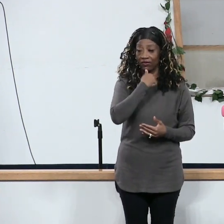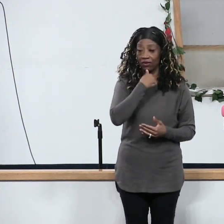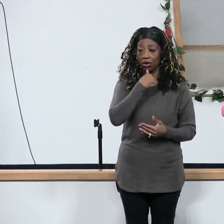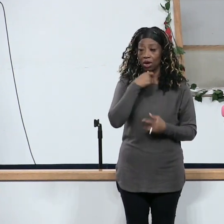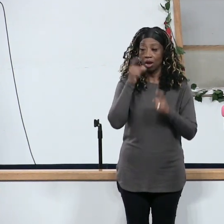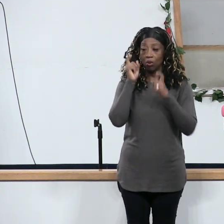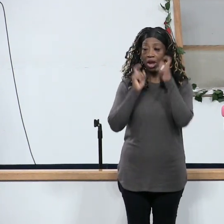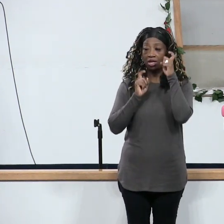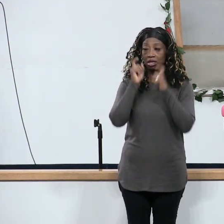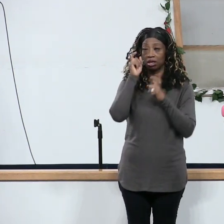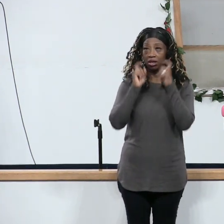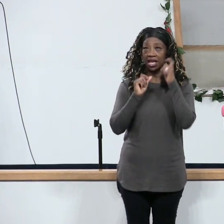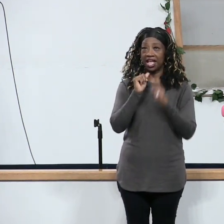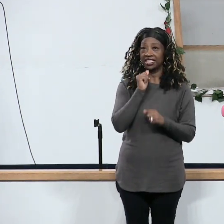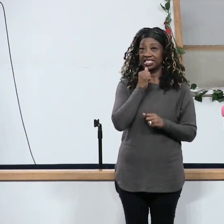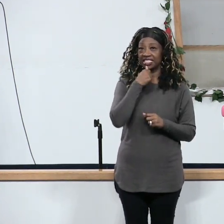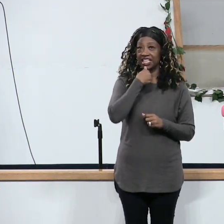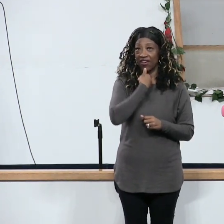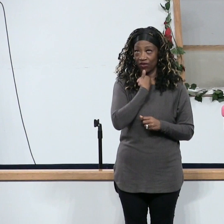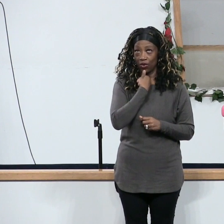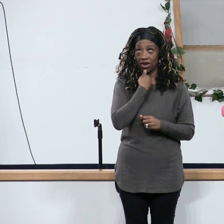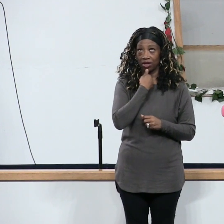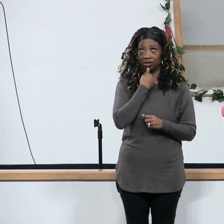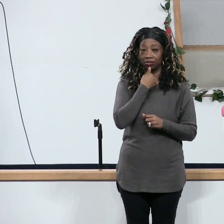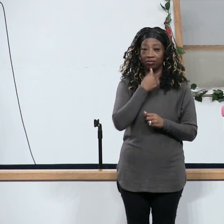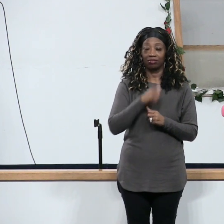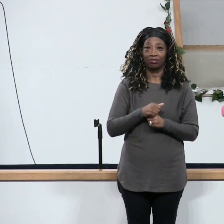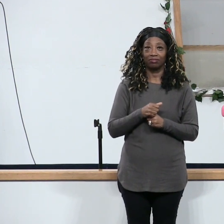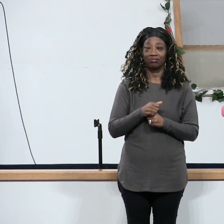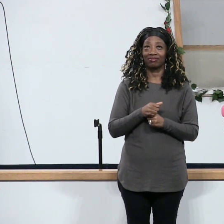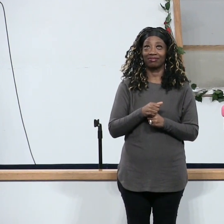salvation and his sanctification of us.